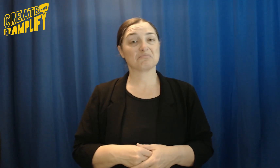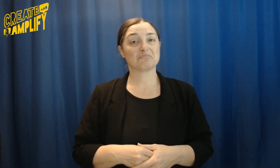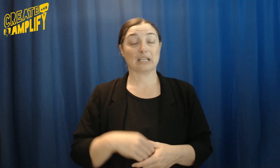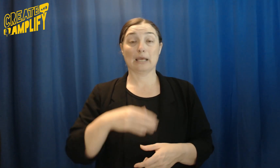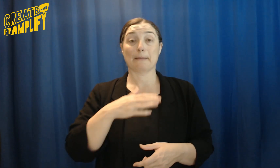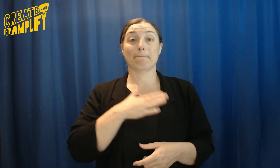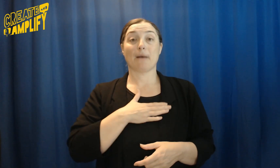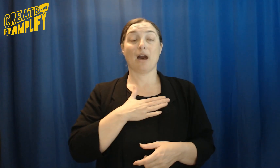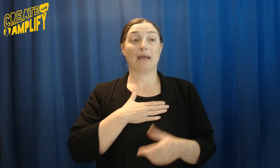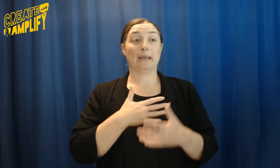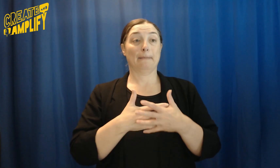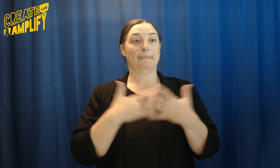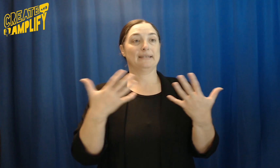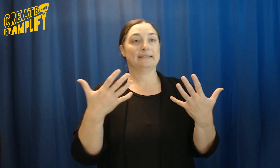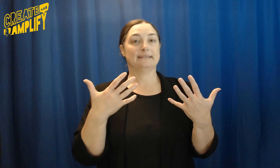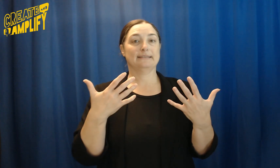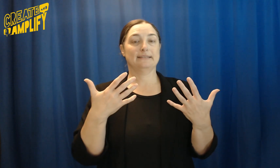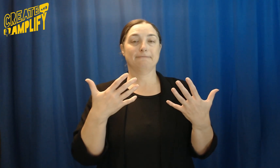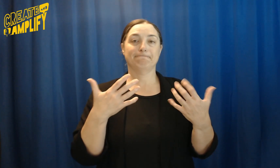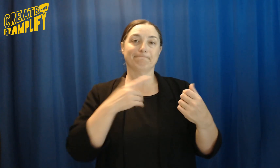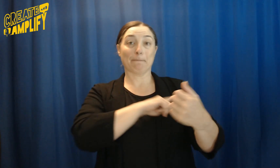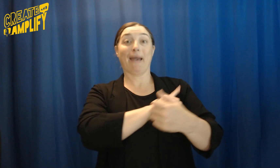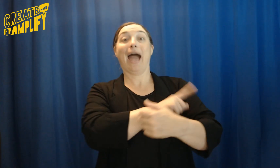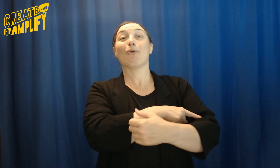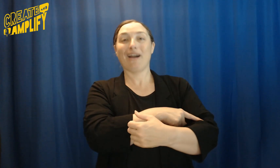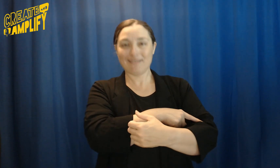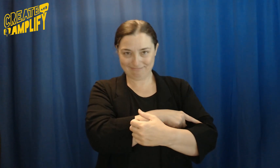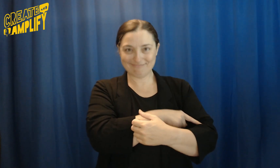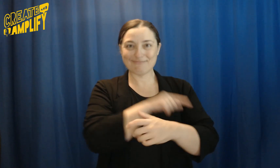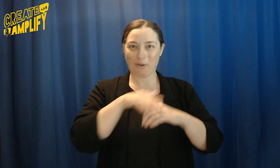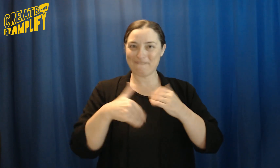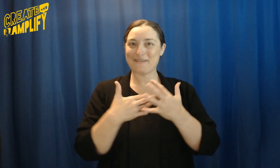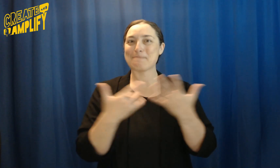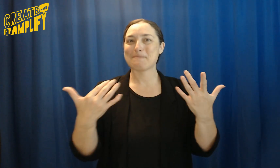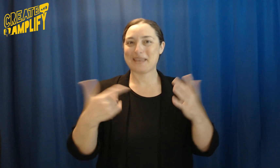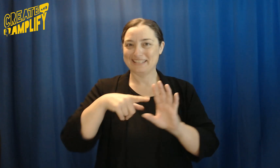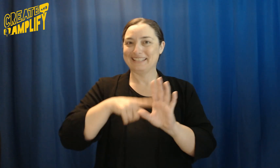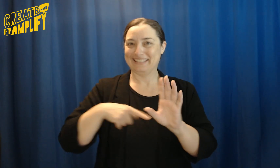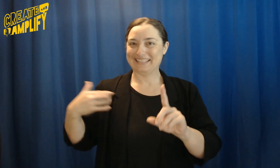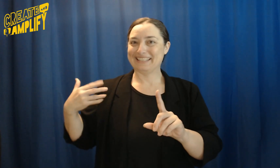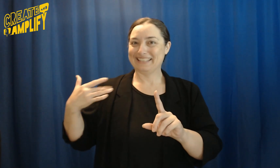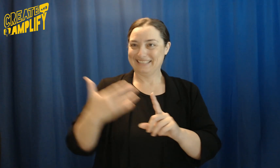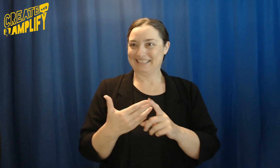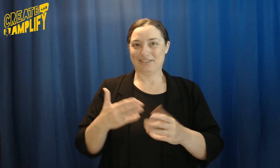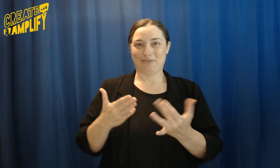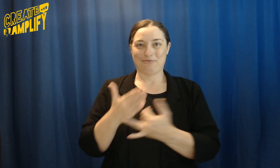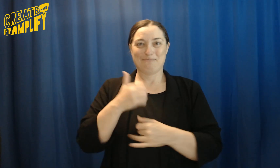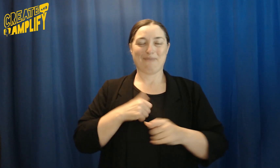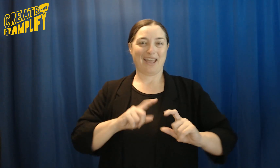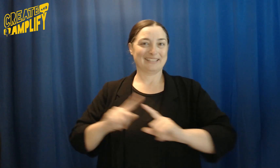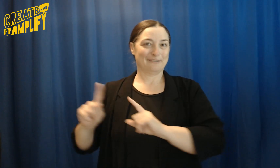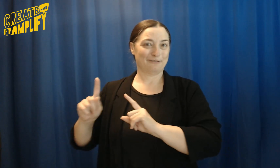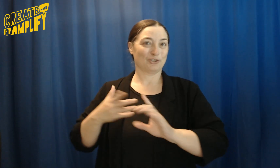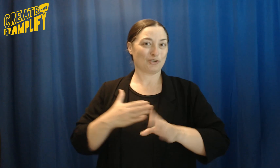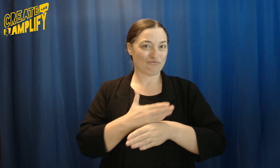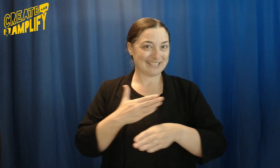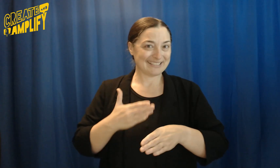greatest superpower that's developed over many years through every career I've ever had is about putting people